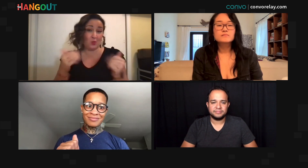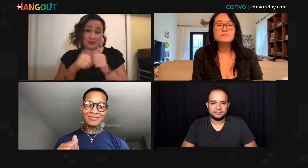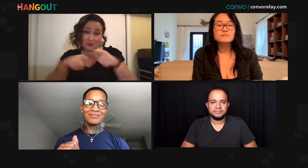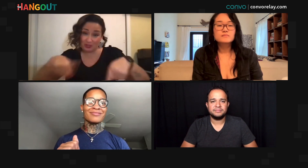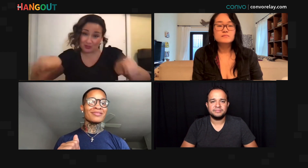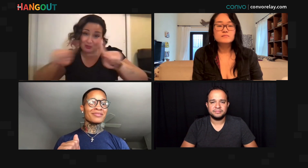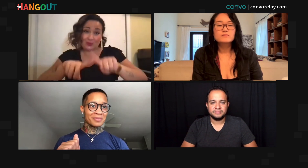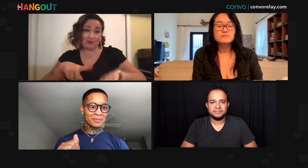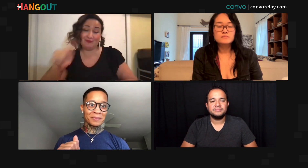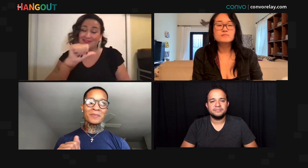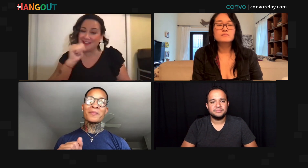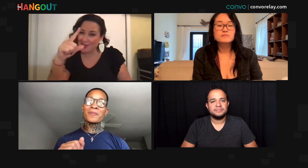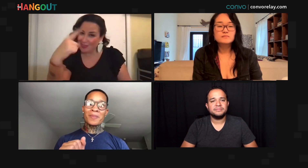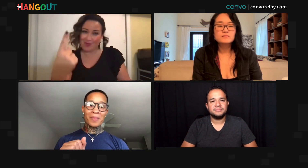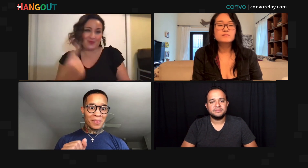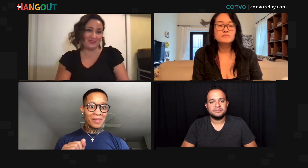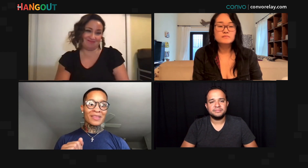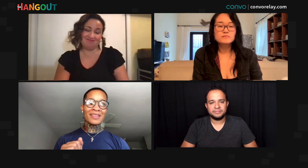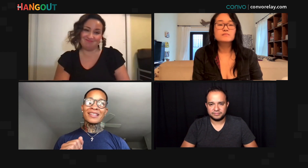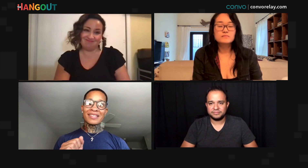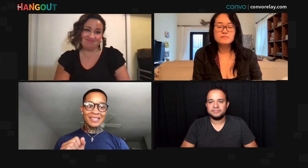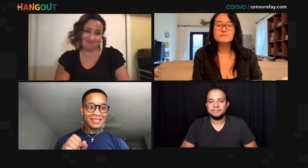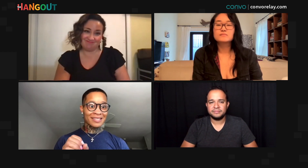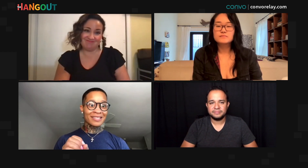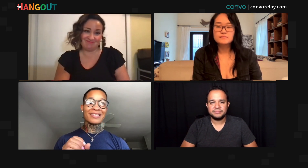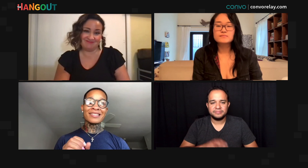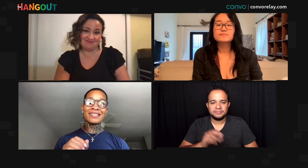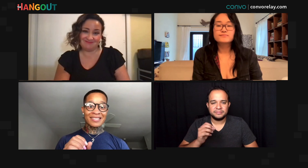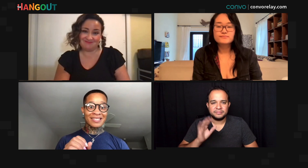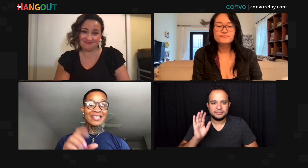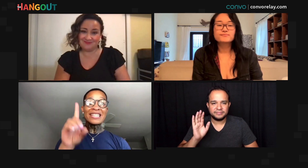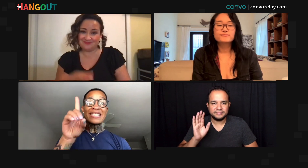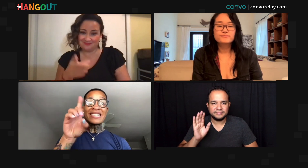out. And we're here to share resources with you and remind you you're not alone.